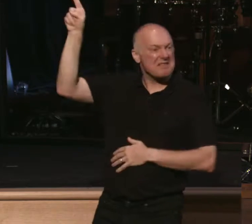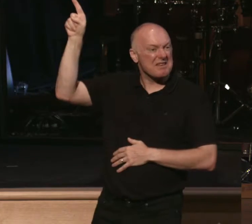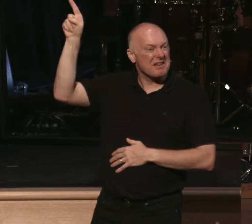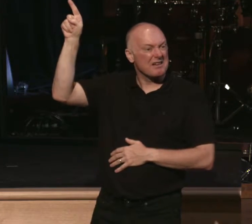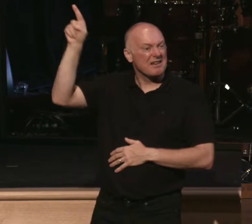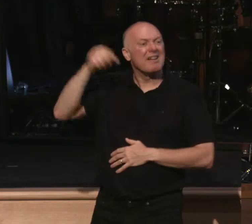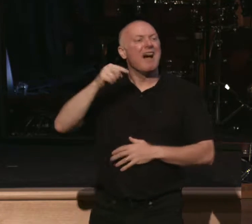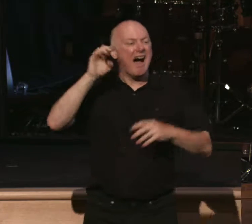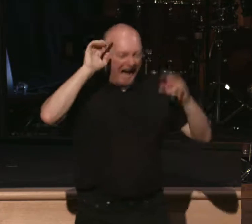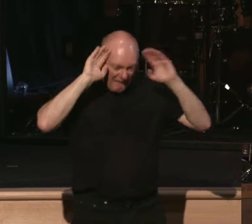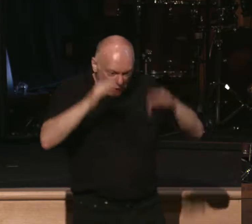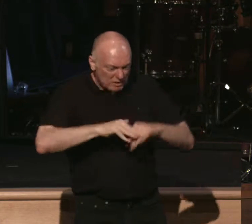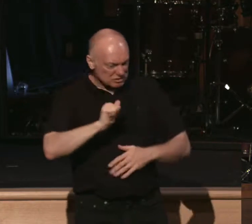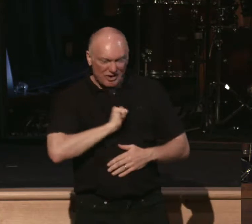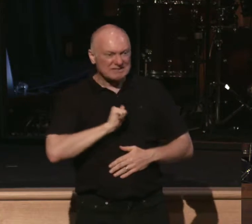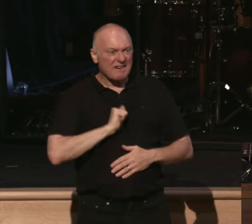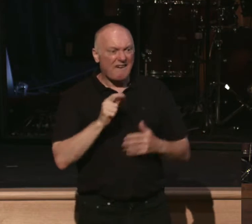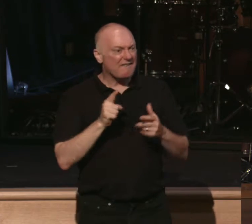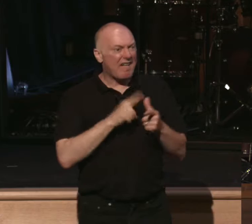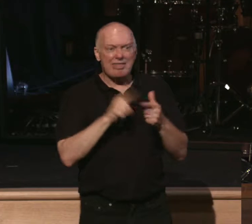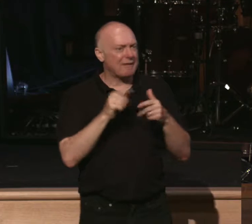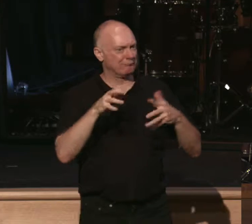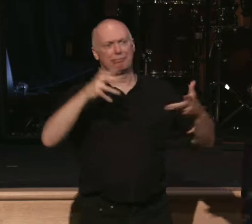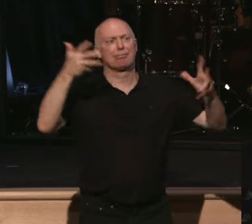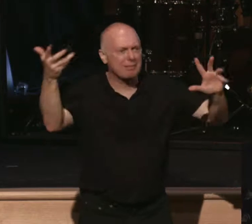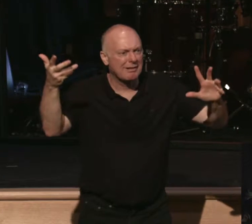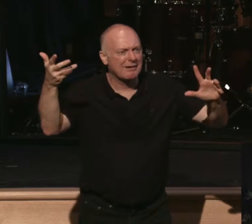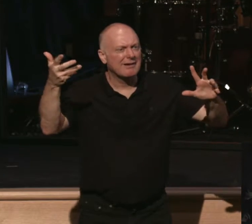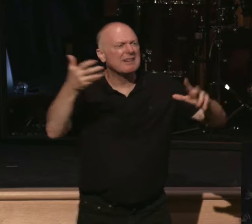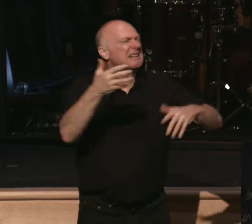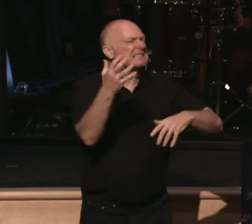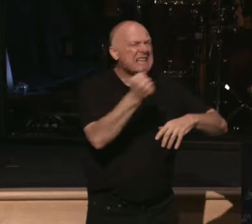on self, which then leads to everything else. So let's take